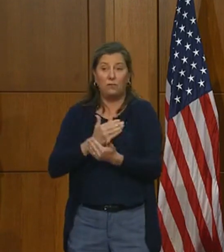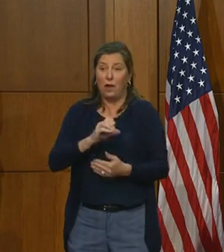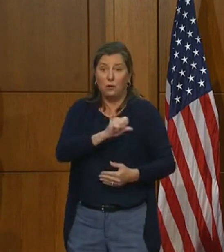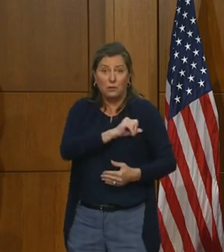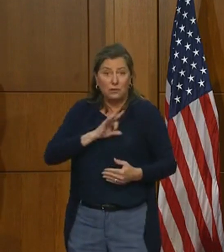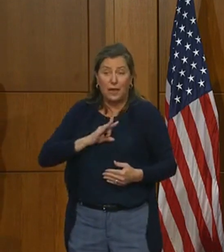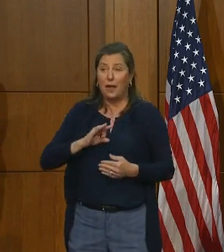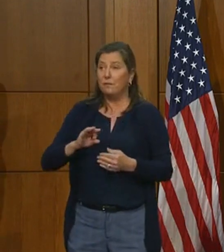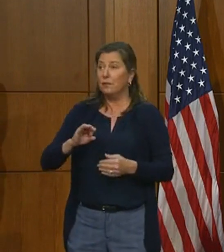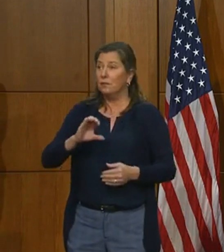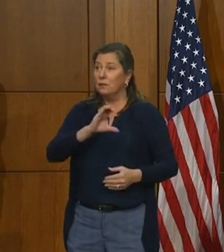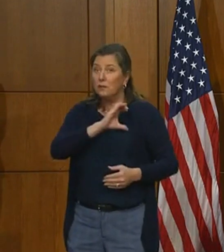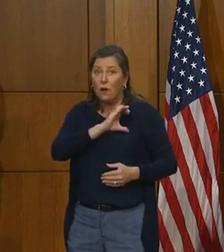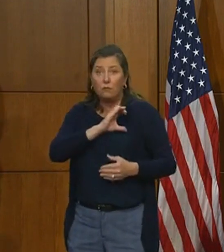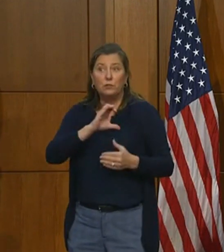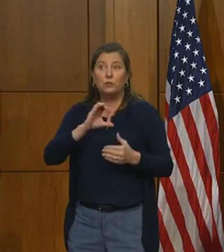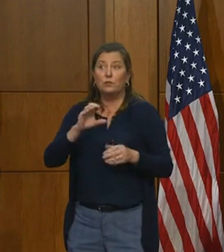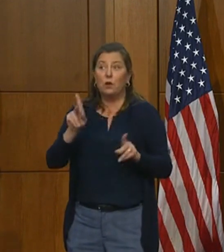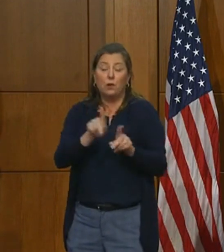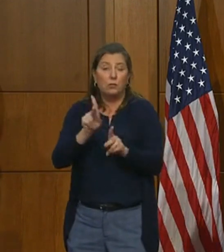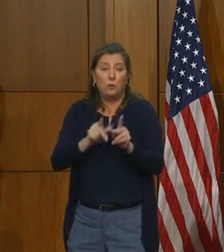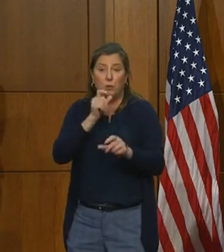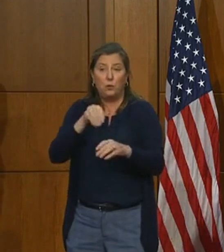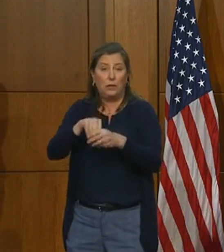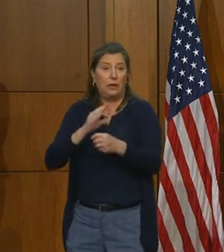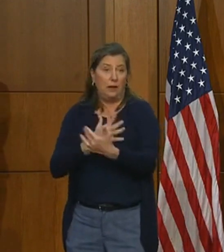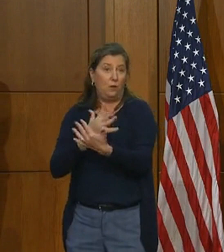officers and those that are in our custody.